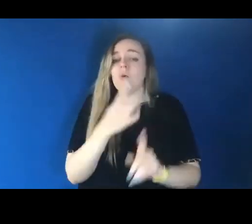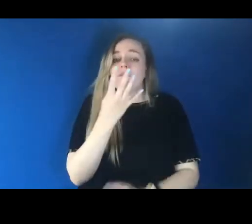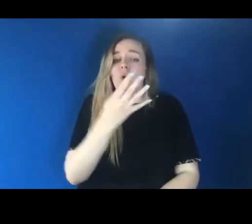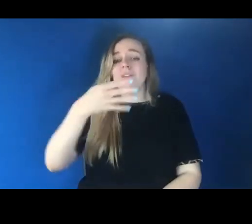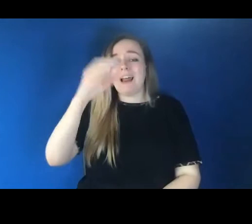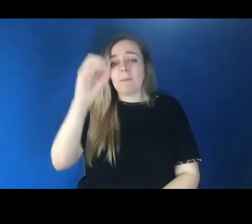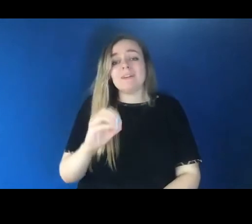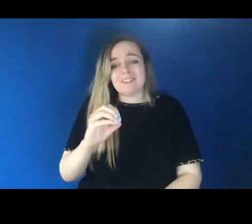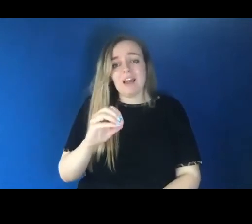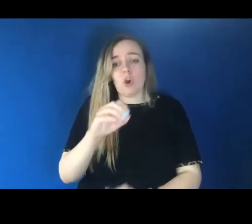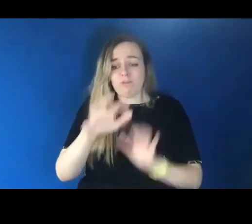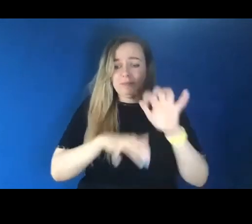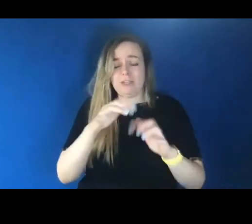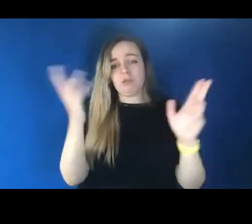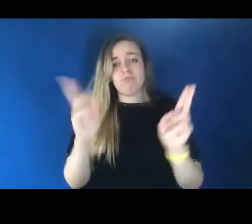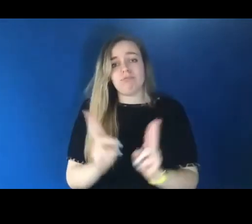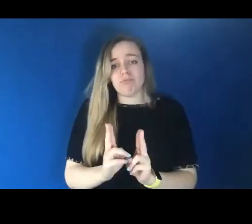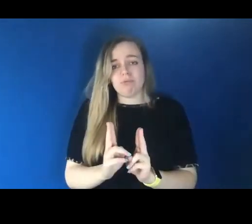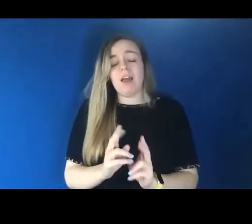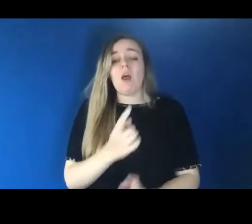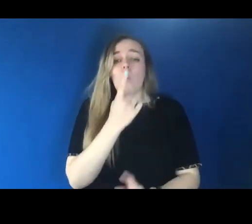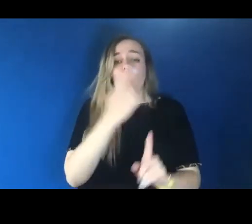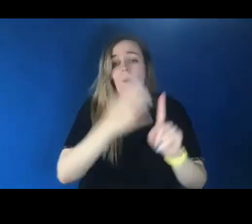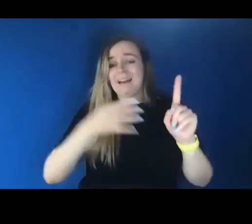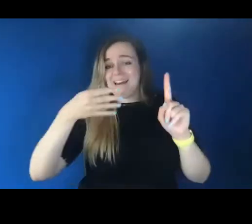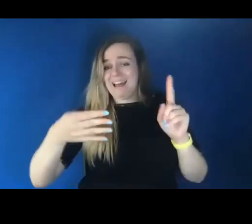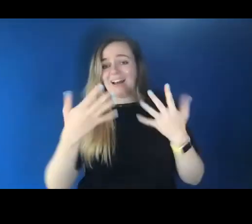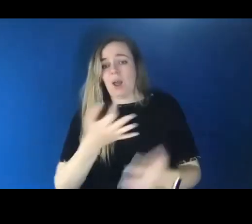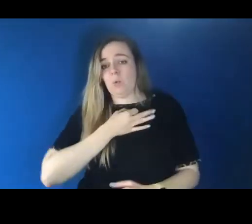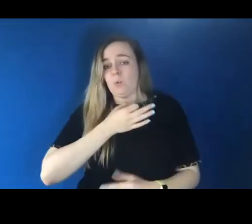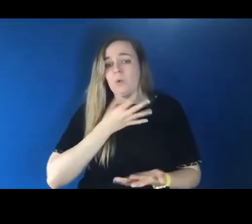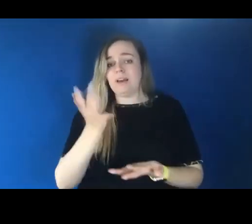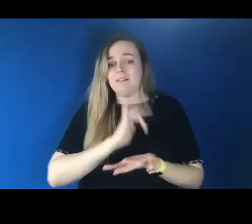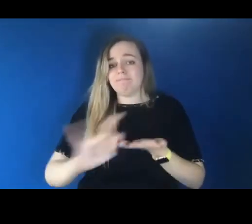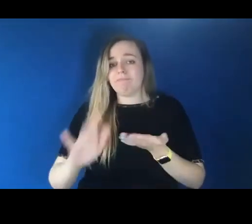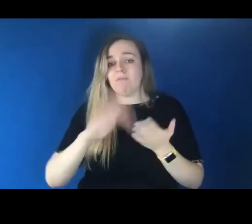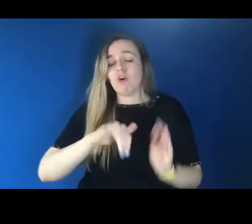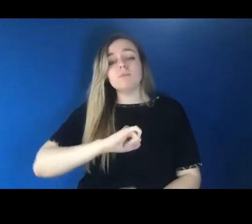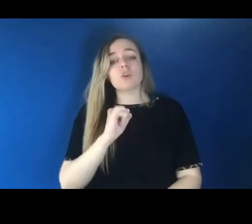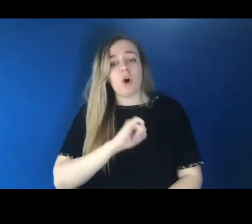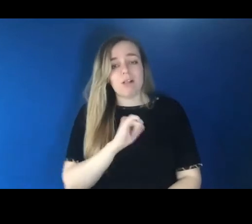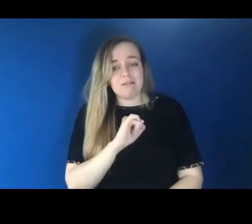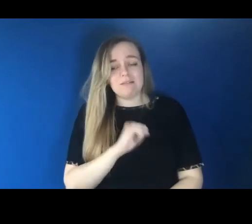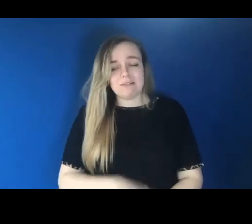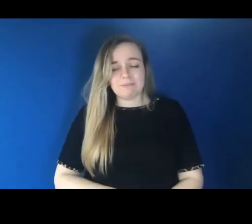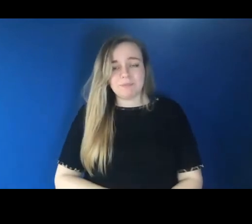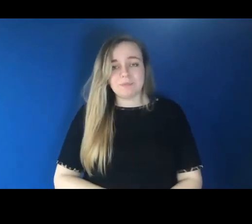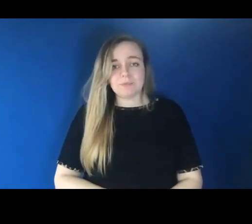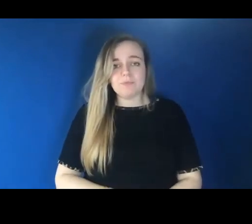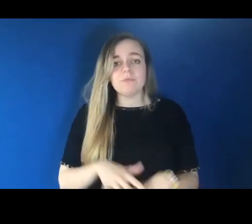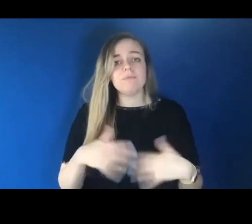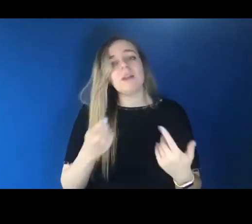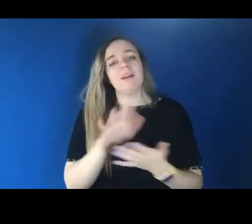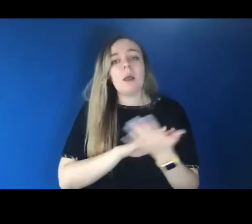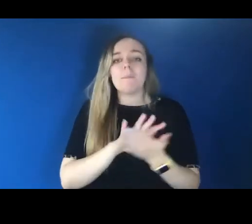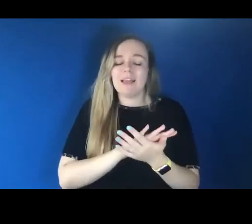of species have declined and 1 in 9 is now threatened with extinction from Scotland. So this means that we